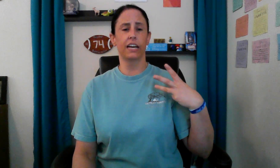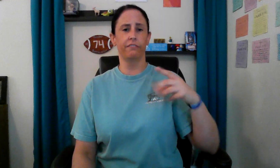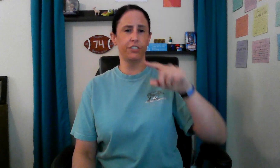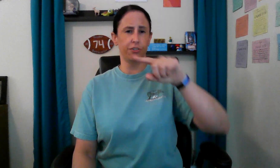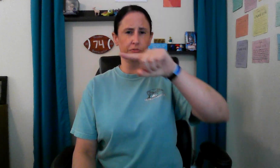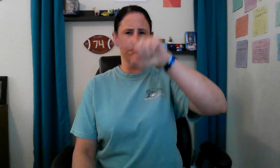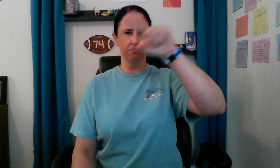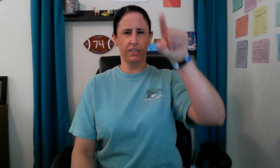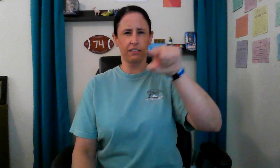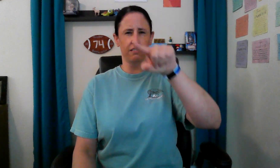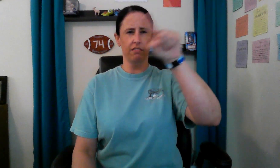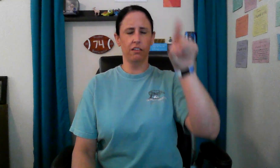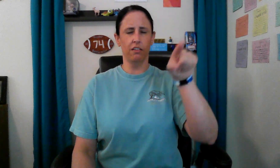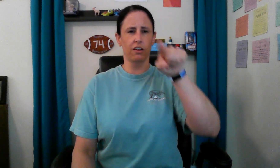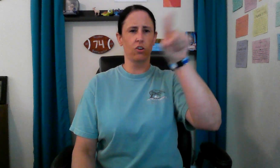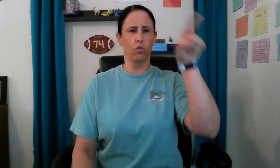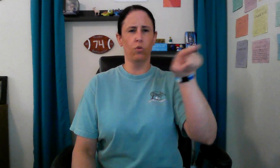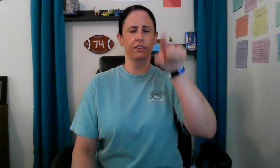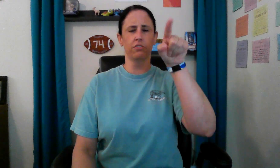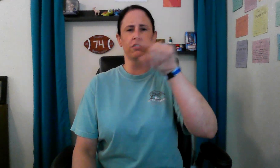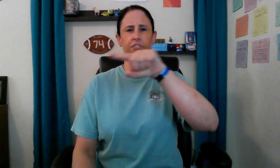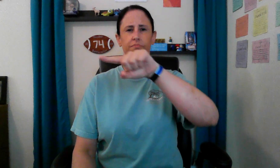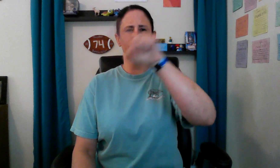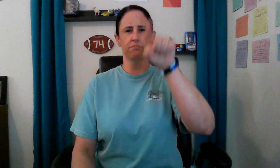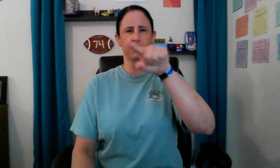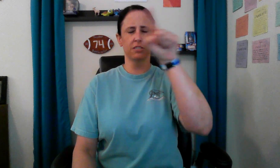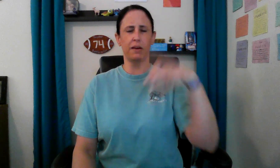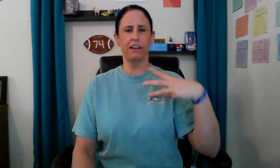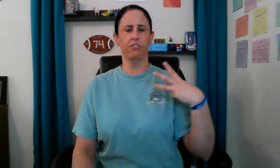of do like a coil or spiral.